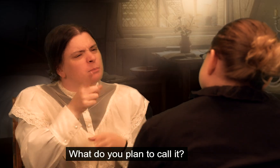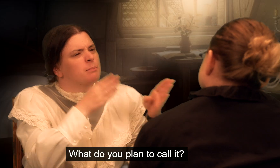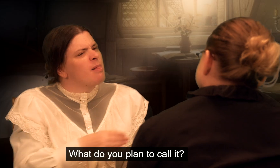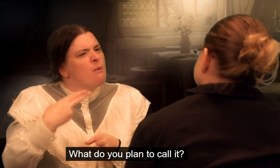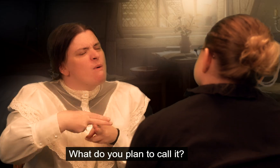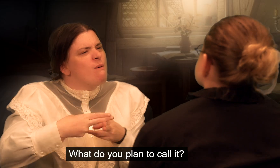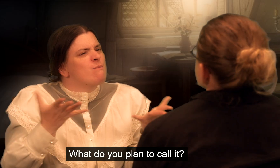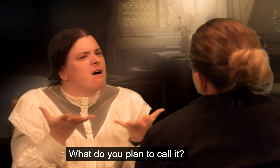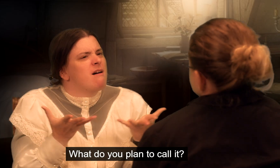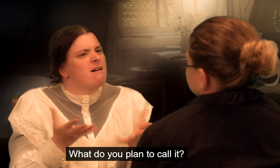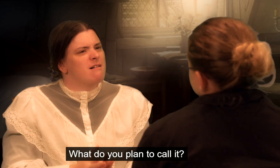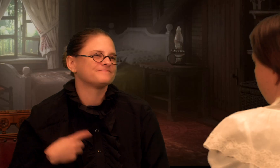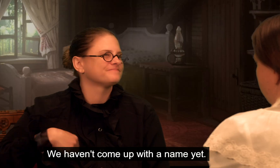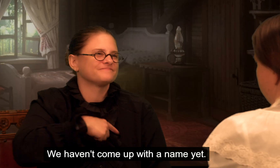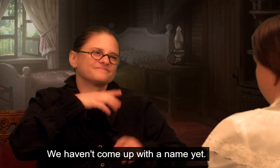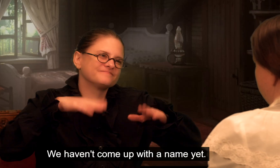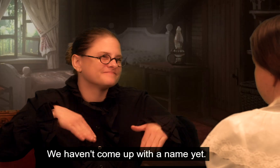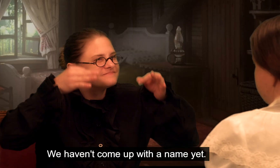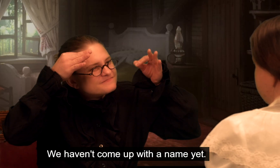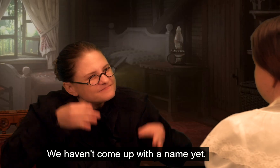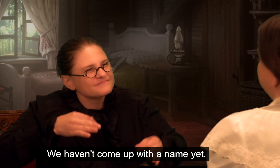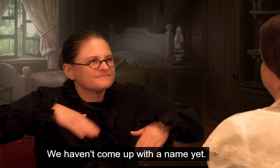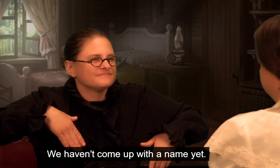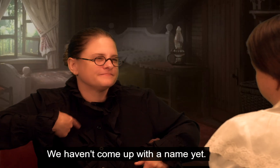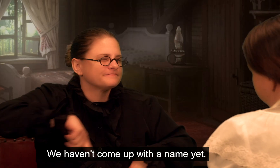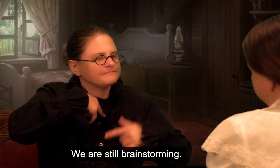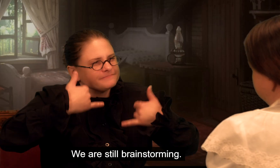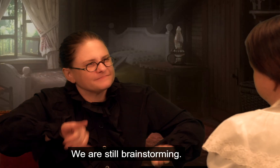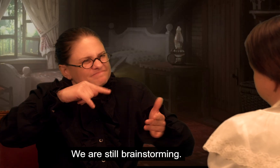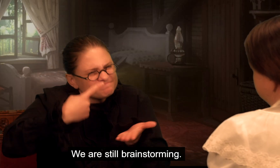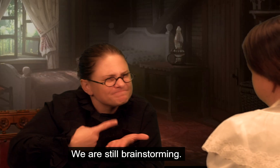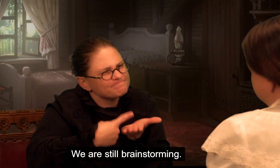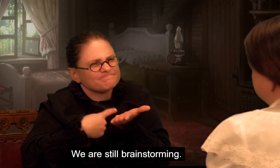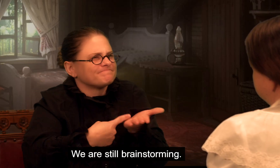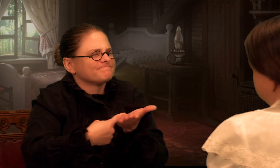do you plan to call it? We haven't come up with a name yet. We are still brainstorming.